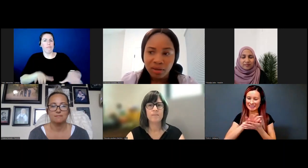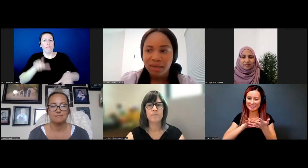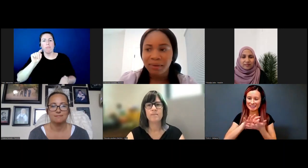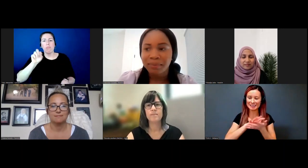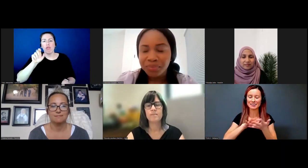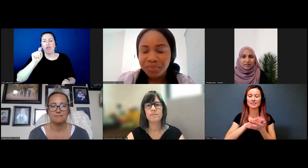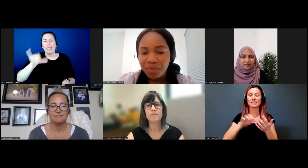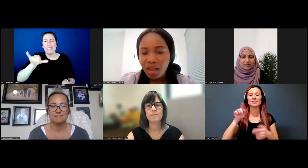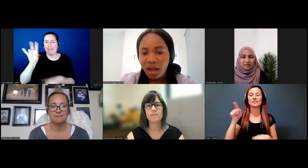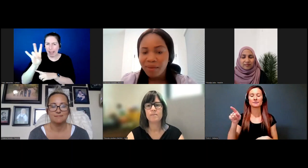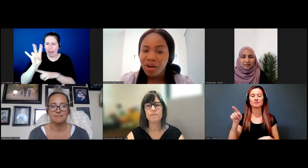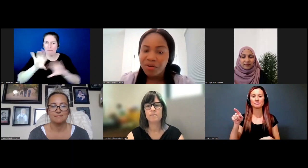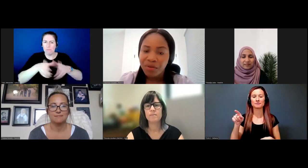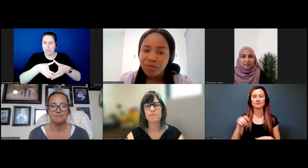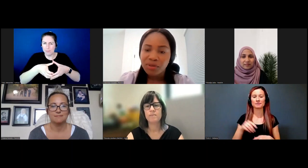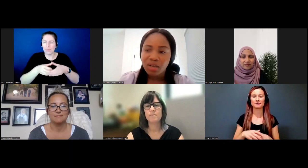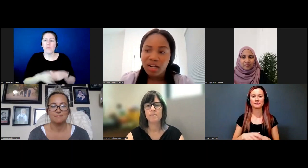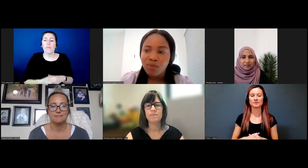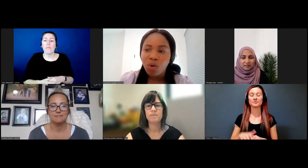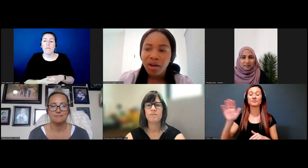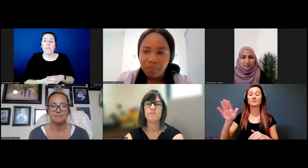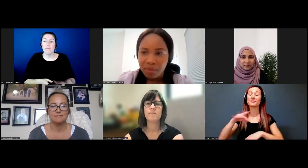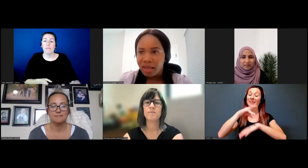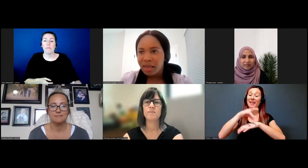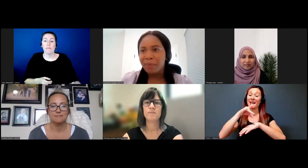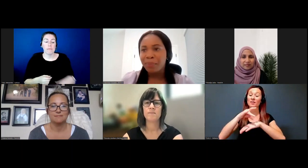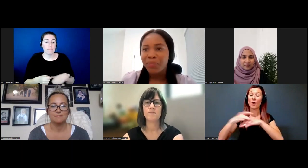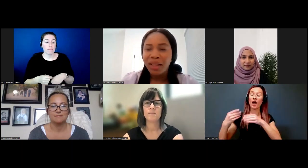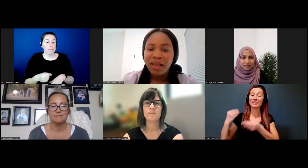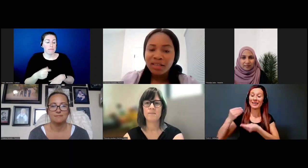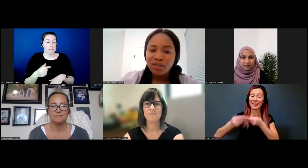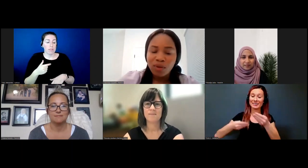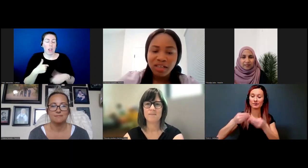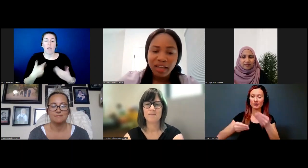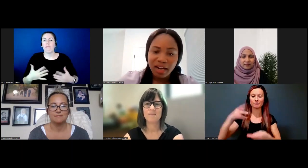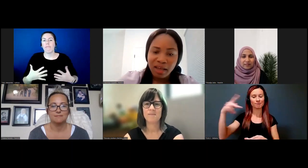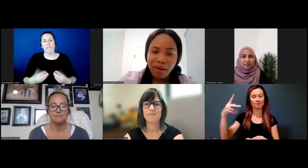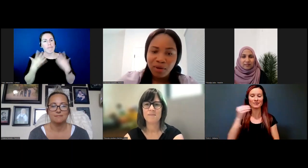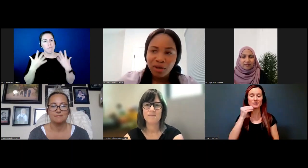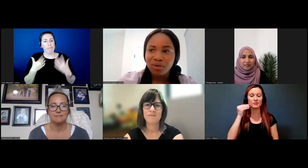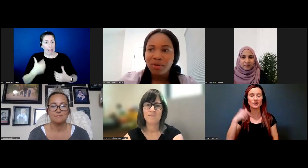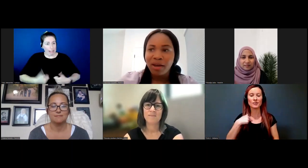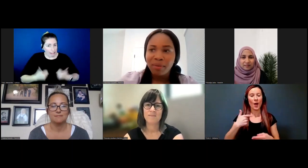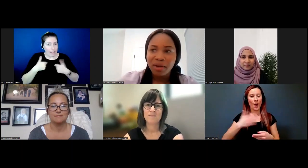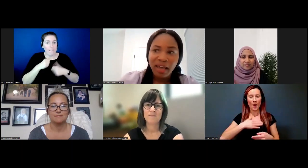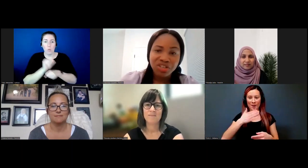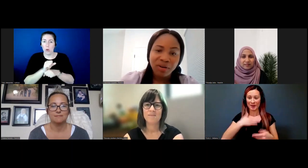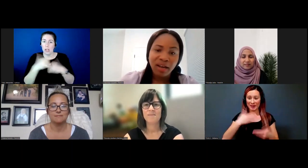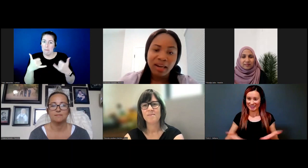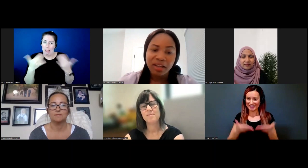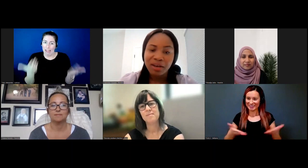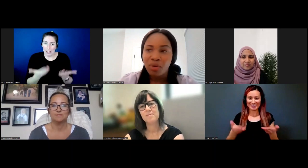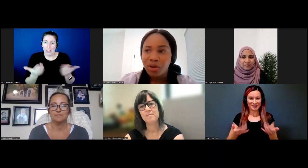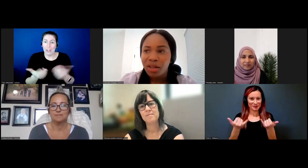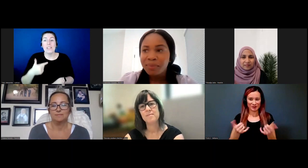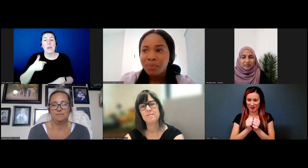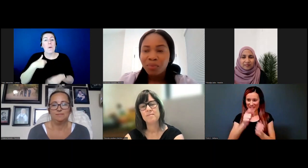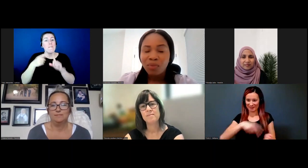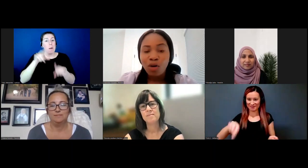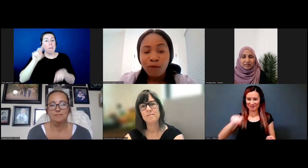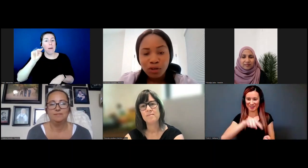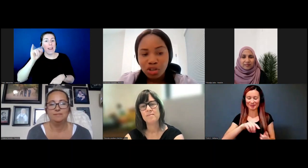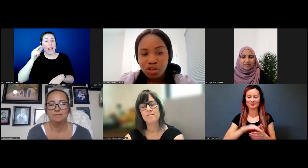Southern Alberta. I am very grateful to live, work, and play here. So once again, I am Abiodun. I am a Nigerian-Canadian